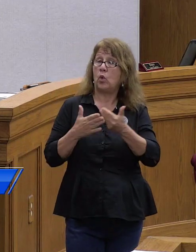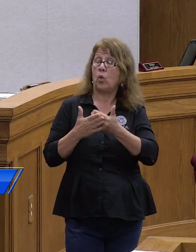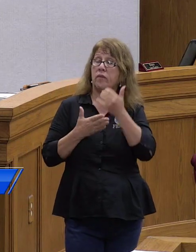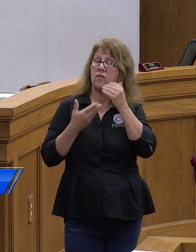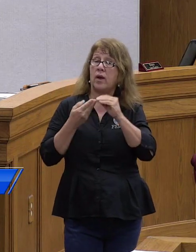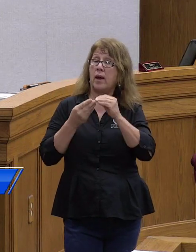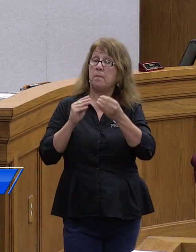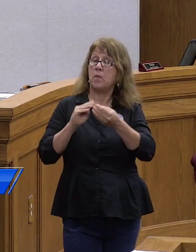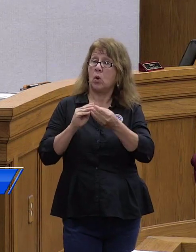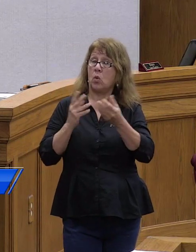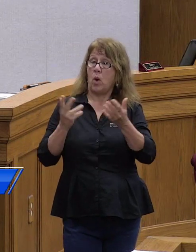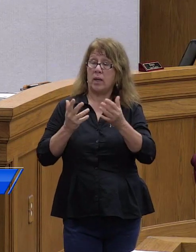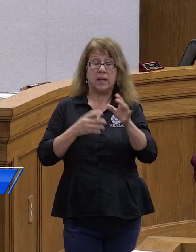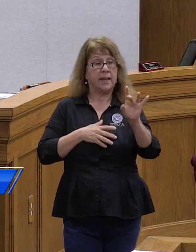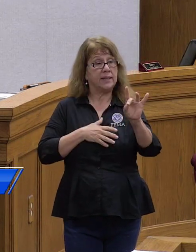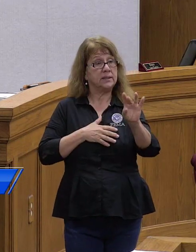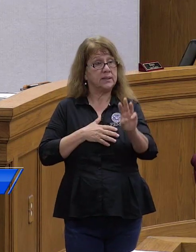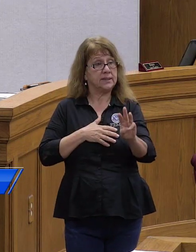of